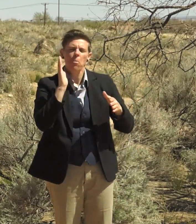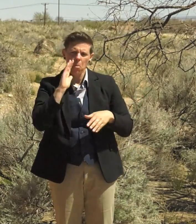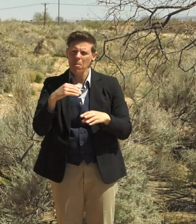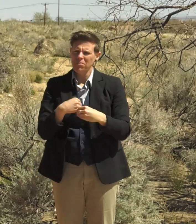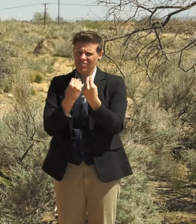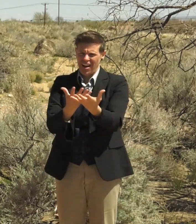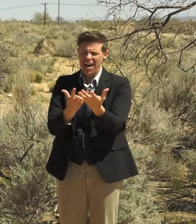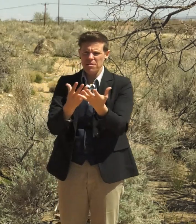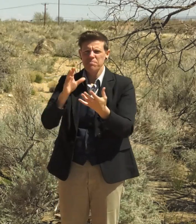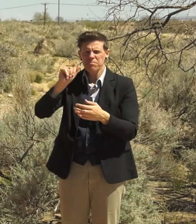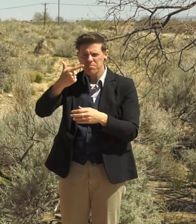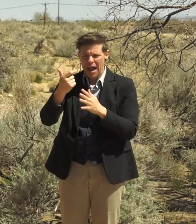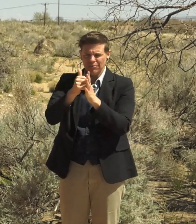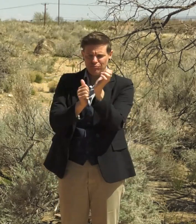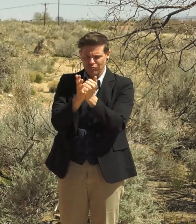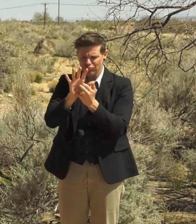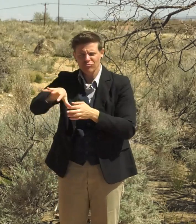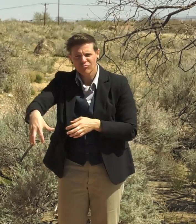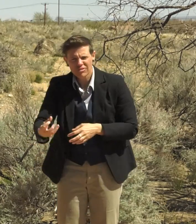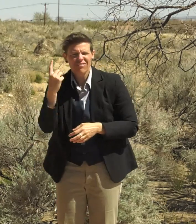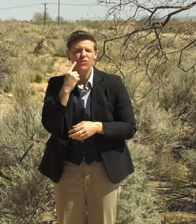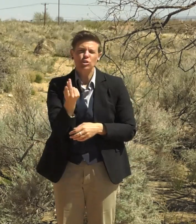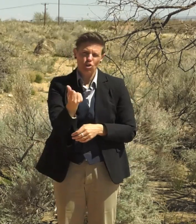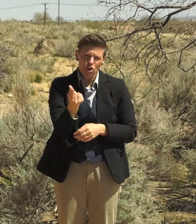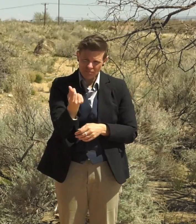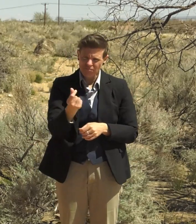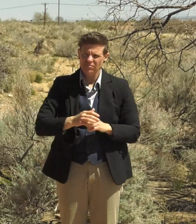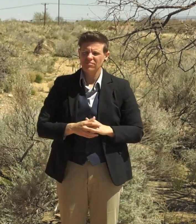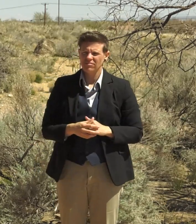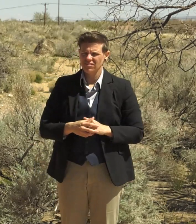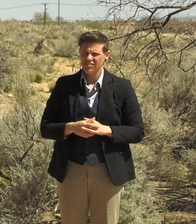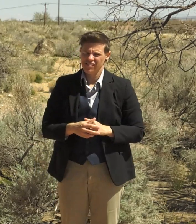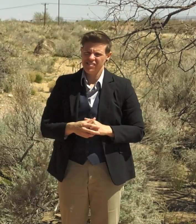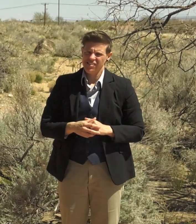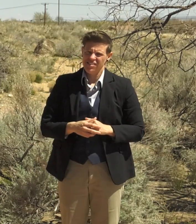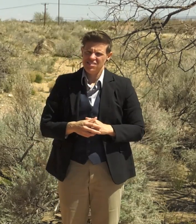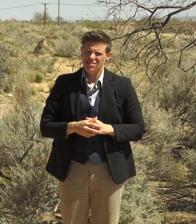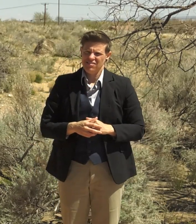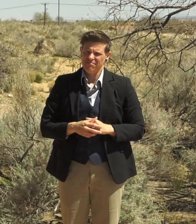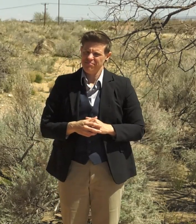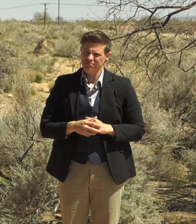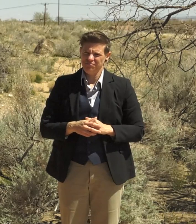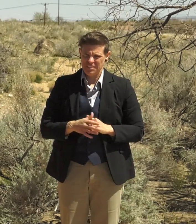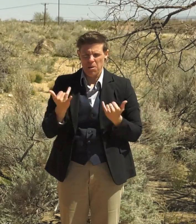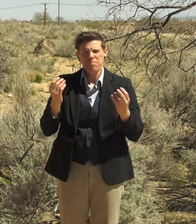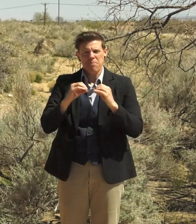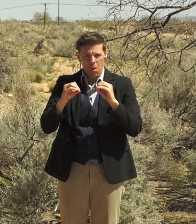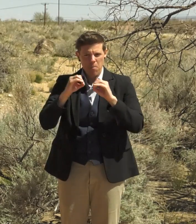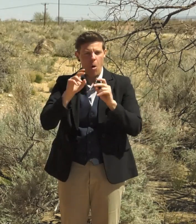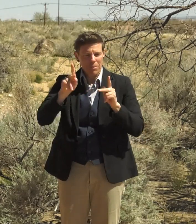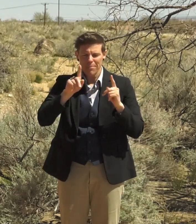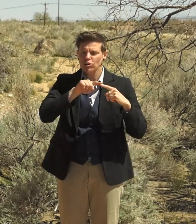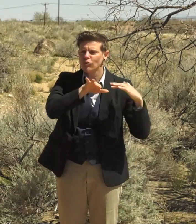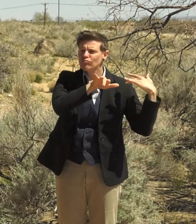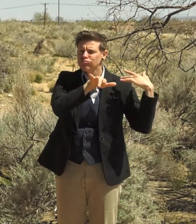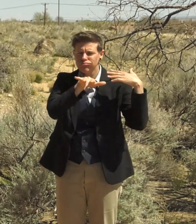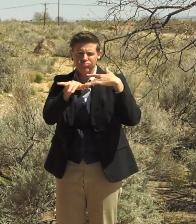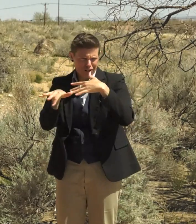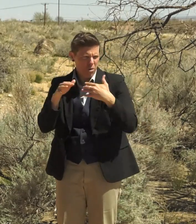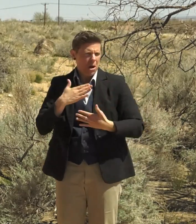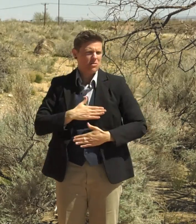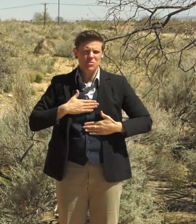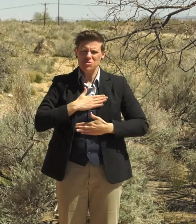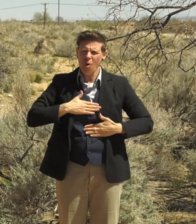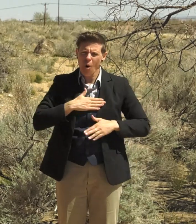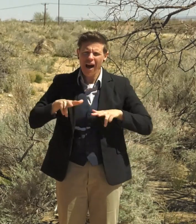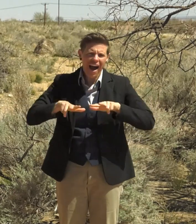up your dog waste. More people than ever are enjoying the monument. We're reaching unprecedented numbers, so we really urge